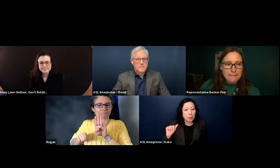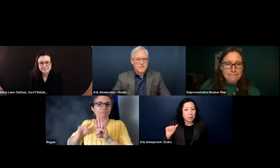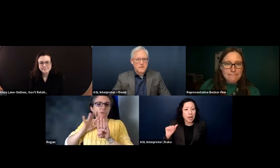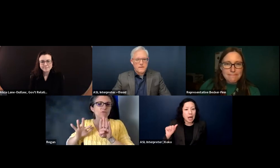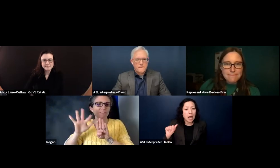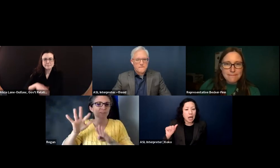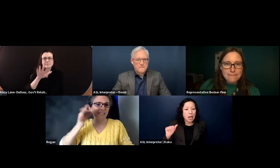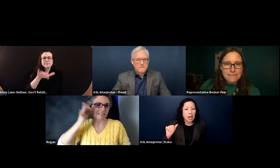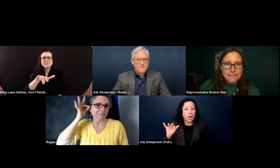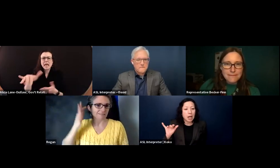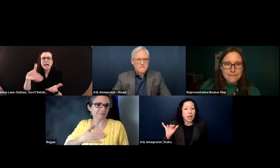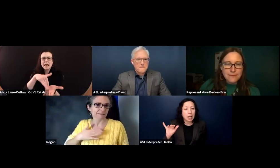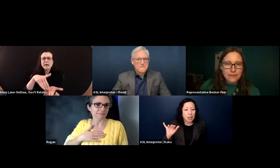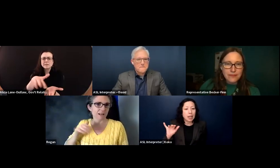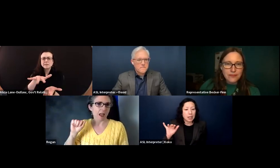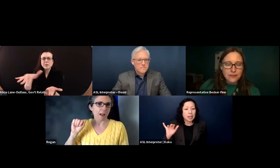actually from